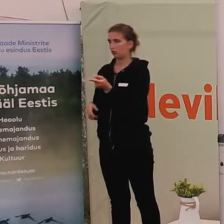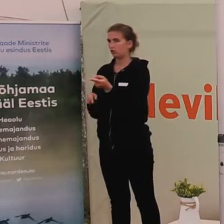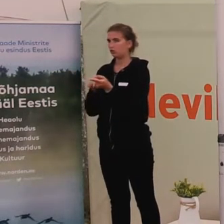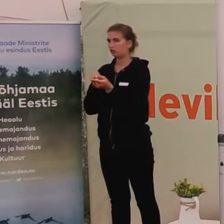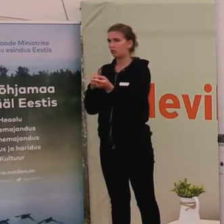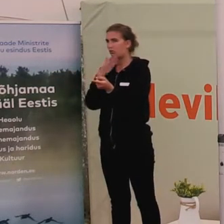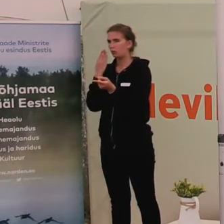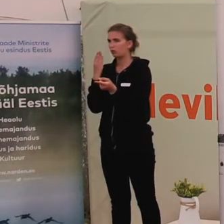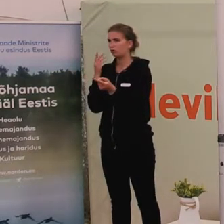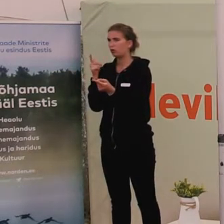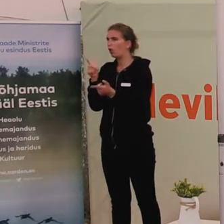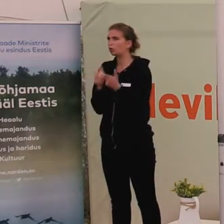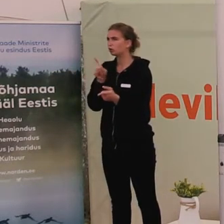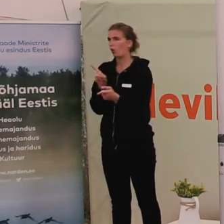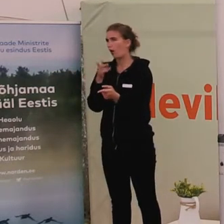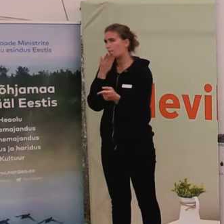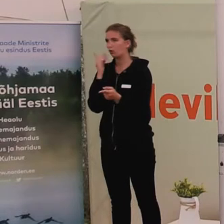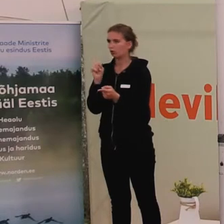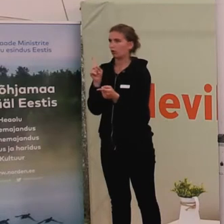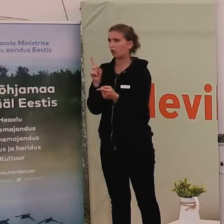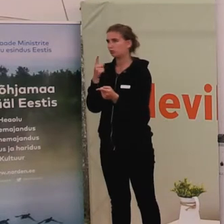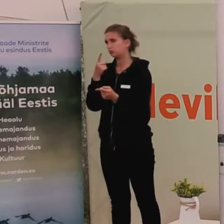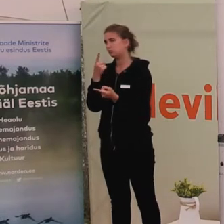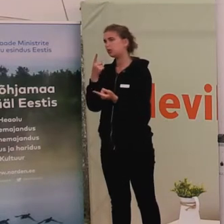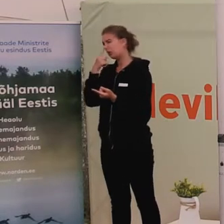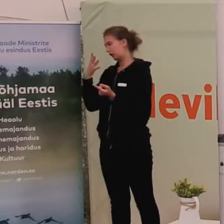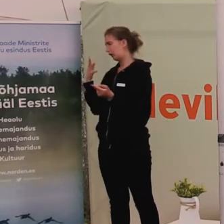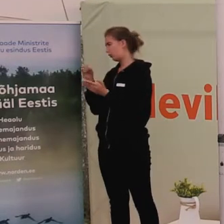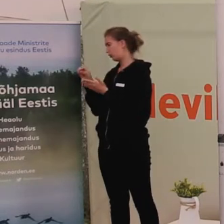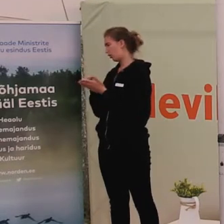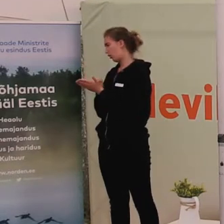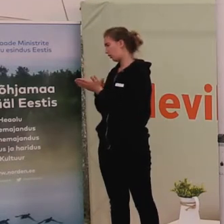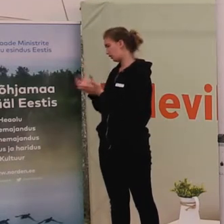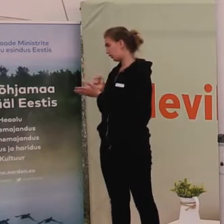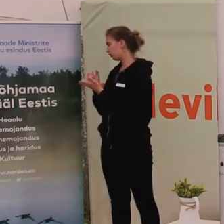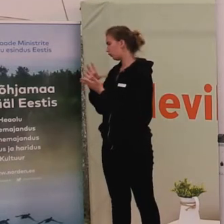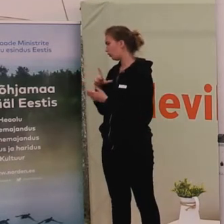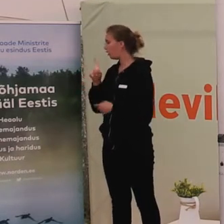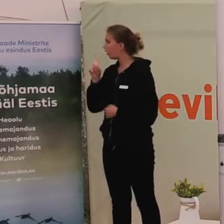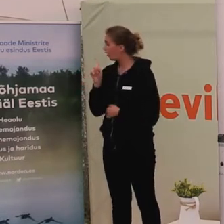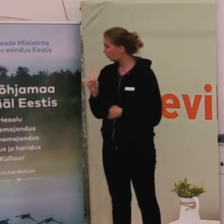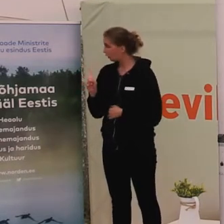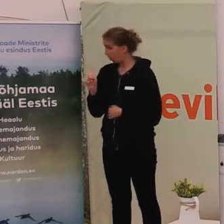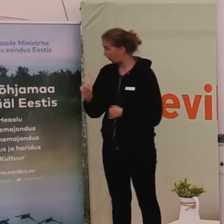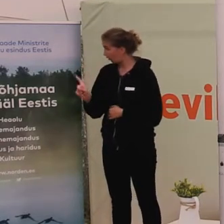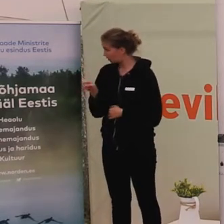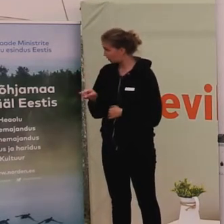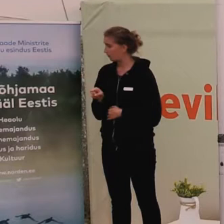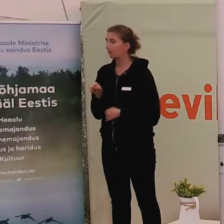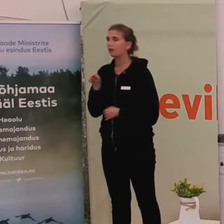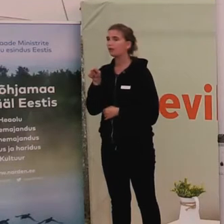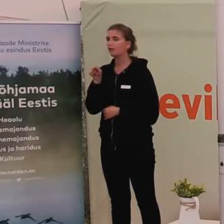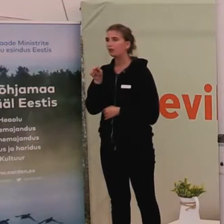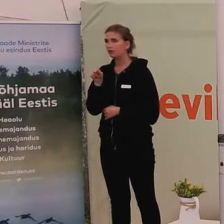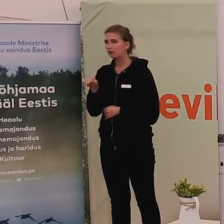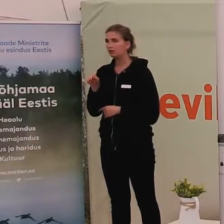real-time, but recent data. And but is that they did have quite a